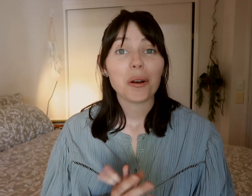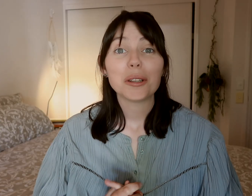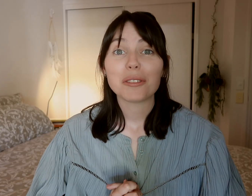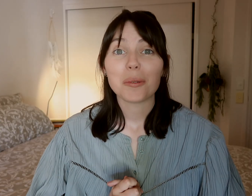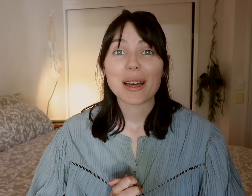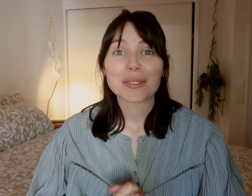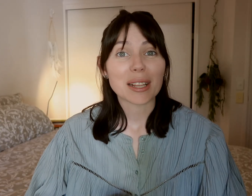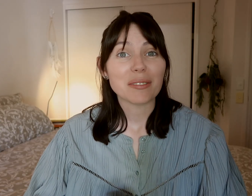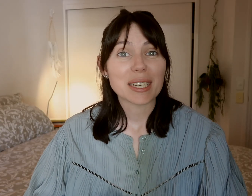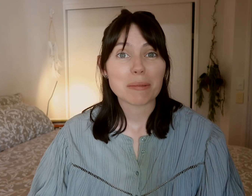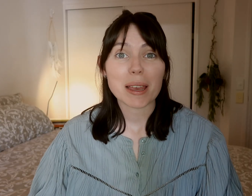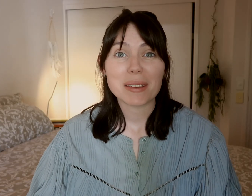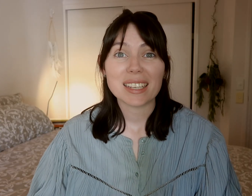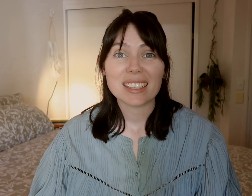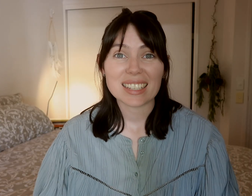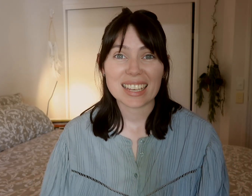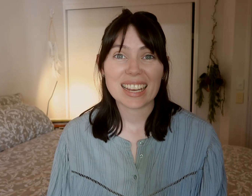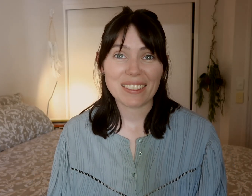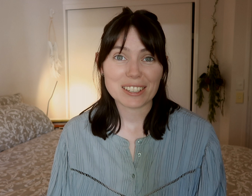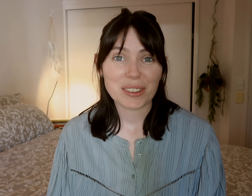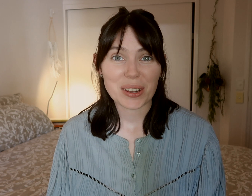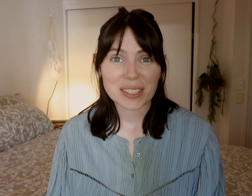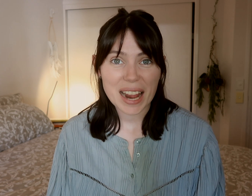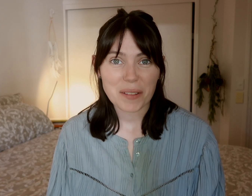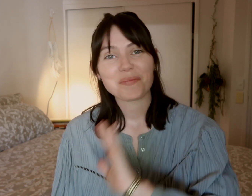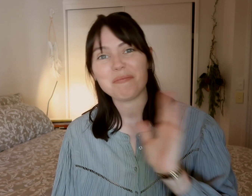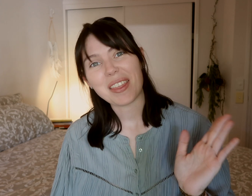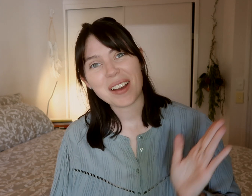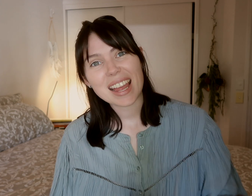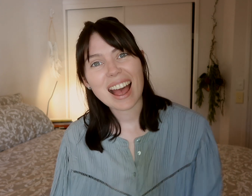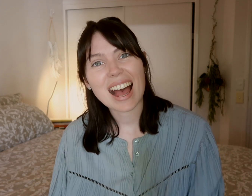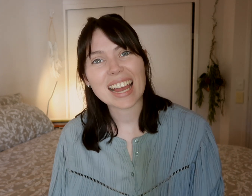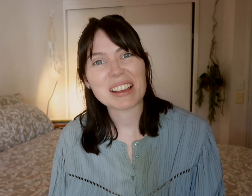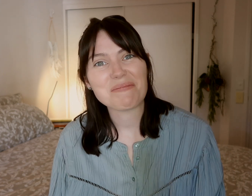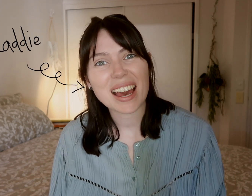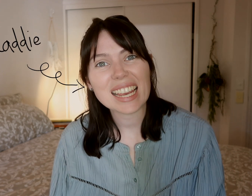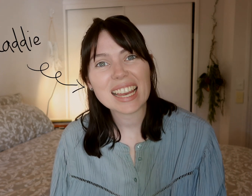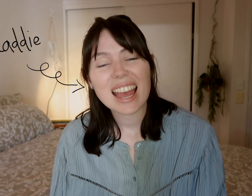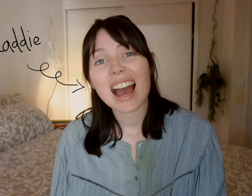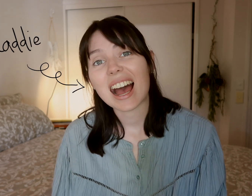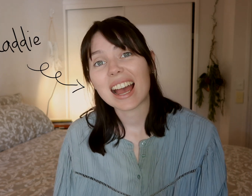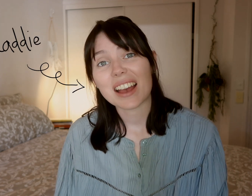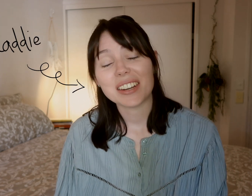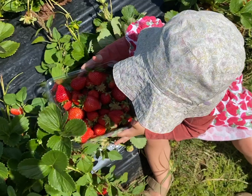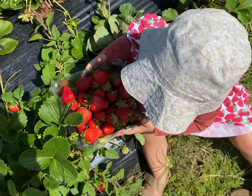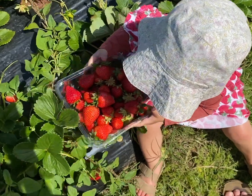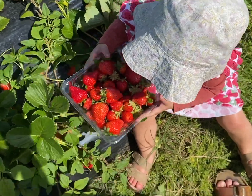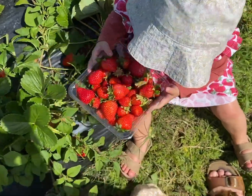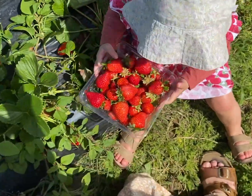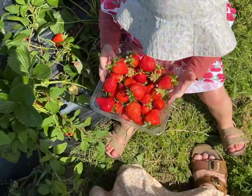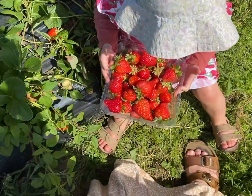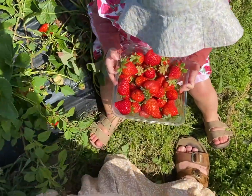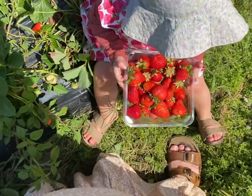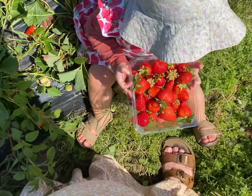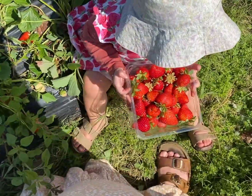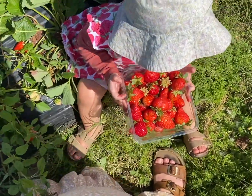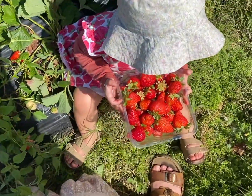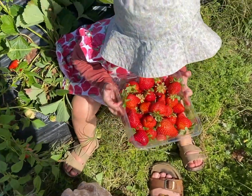all of the ones relevant to babies here in this video today. By the way, hi I'm Maddie, I have an 18 month old daughter, this channel is brand